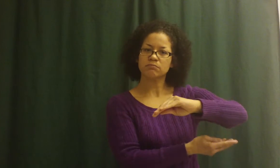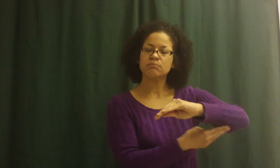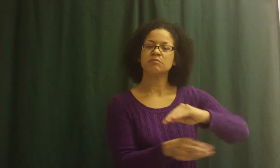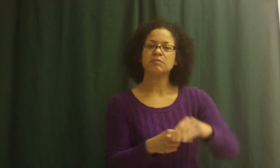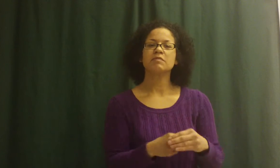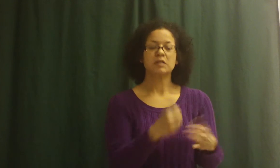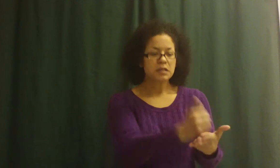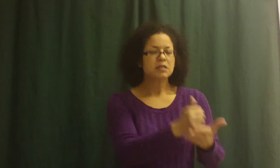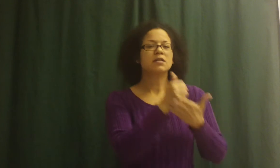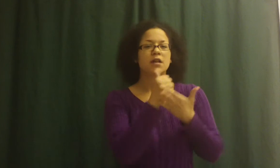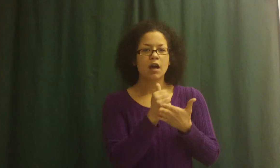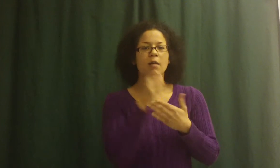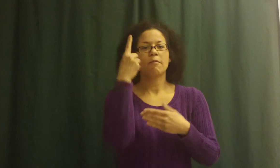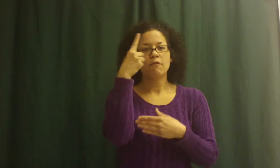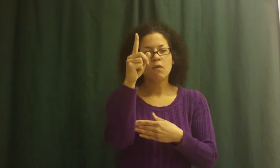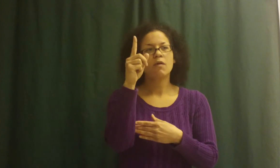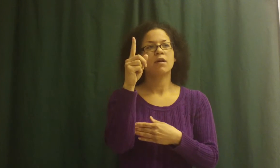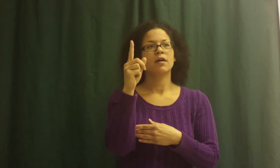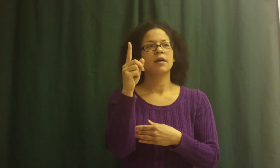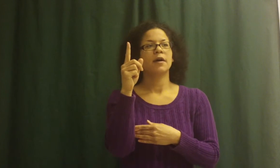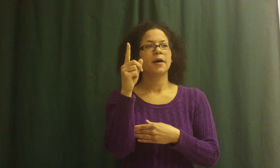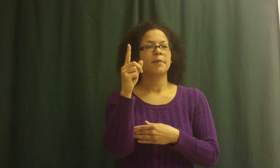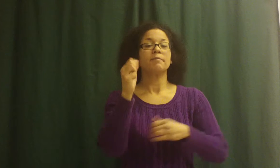useful if you do what I did.